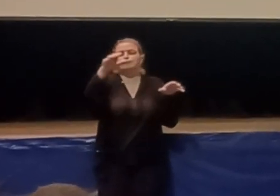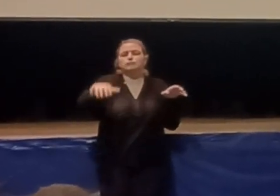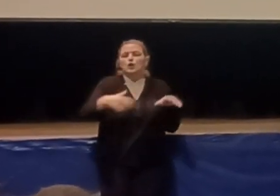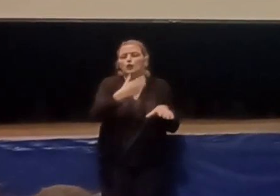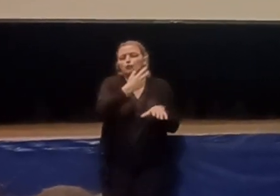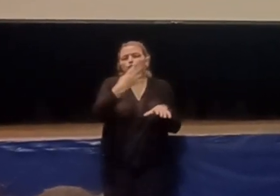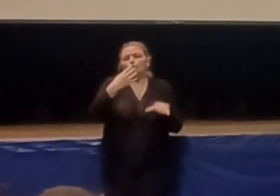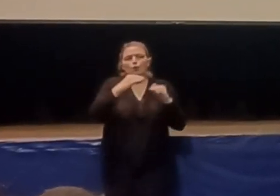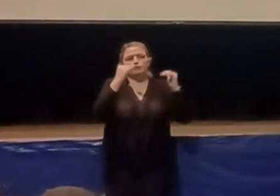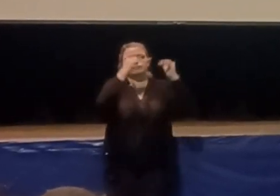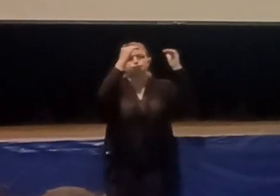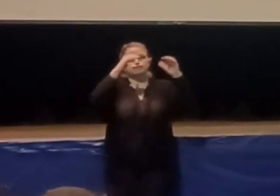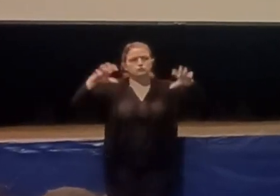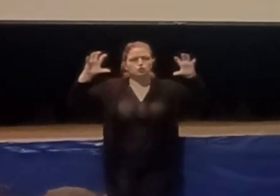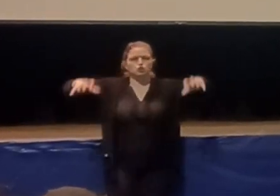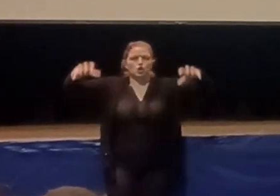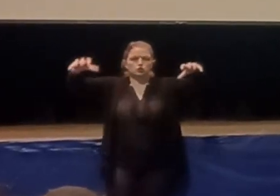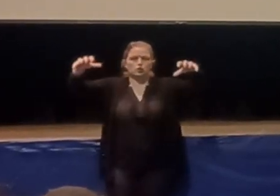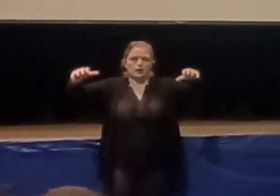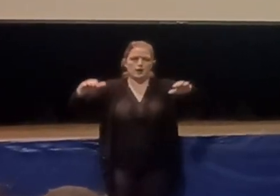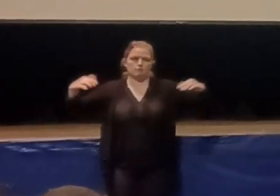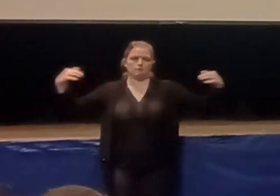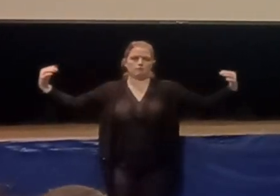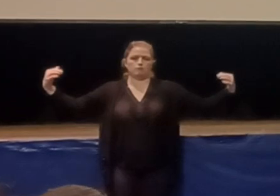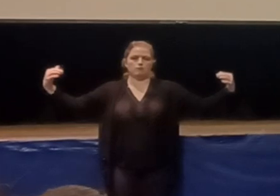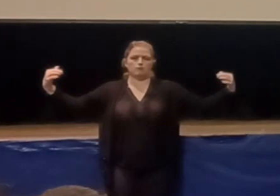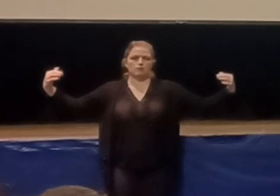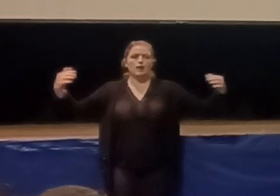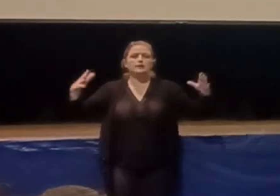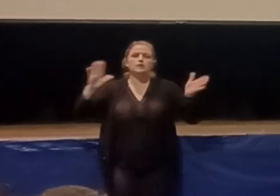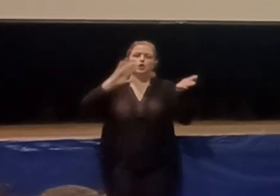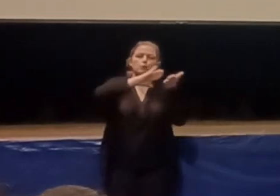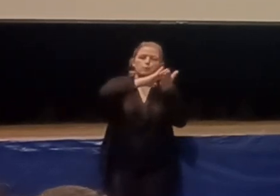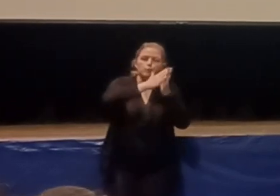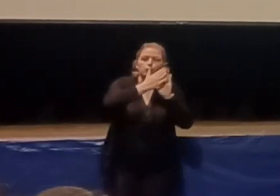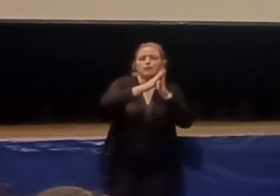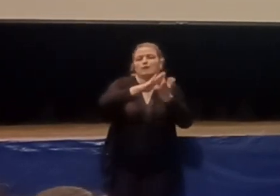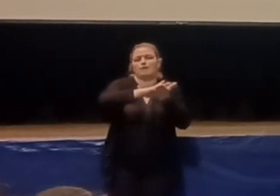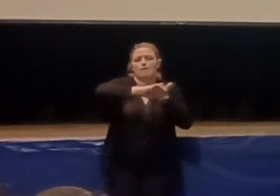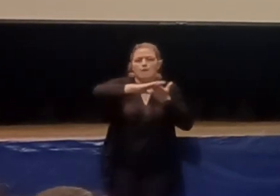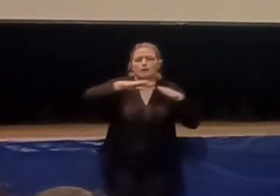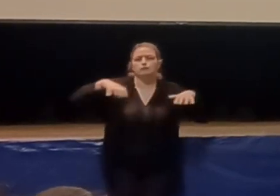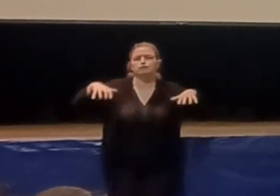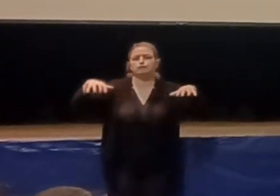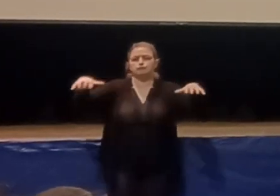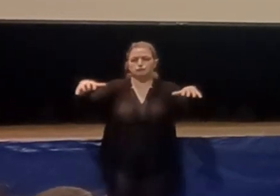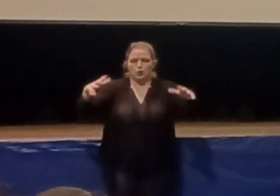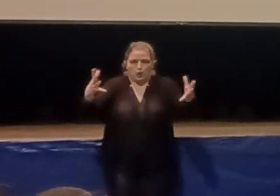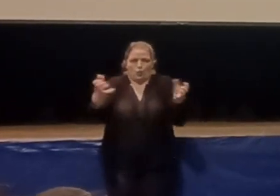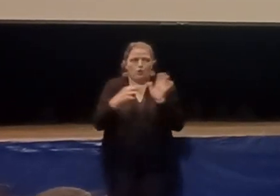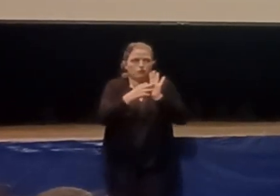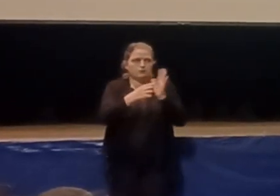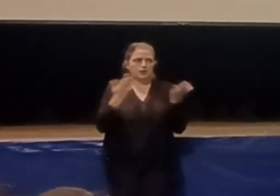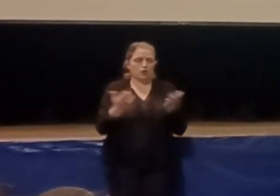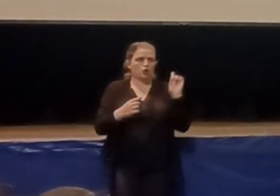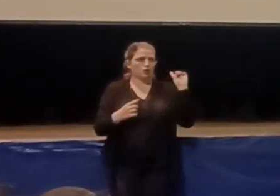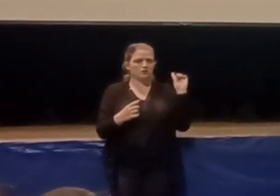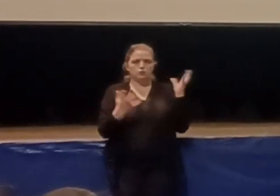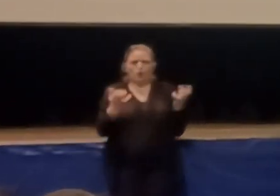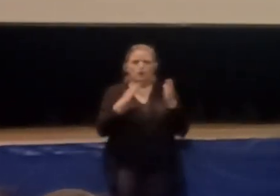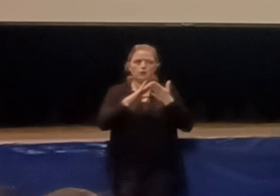4 stories high and set back. It's a community. And that's what we want this to represent here, a